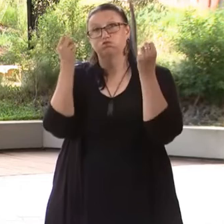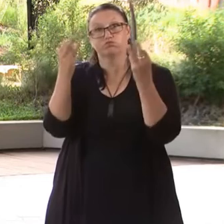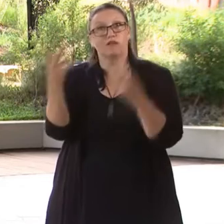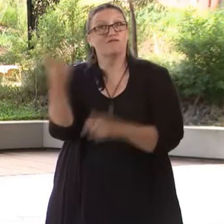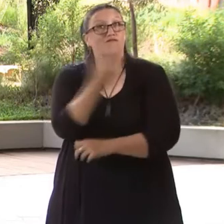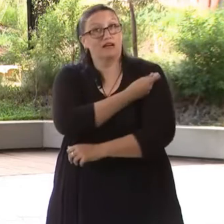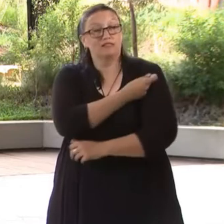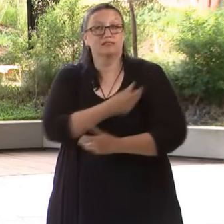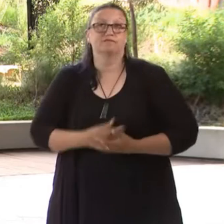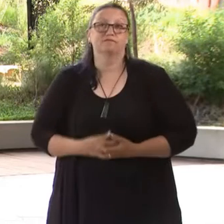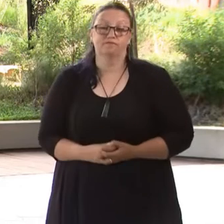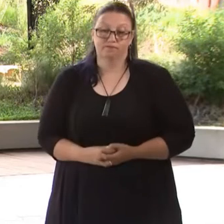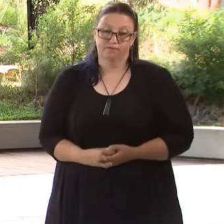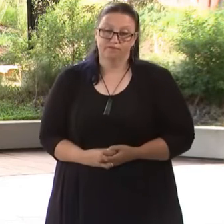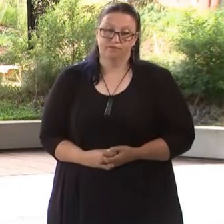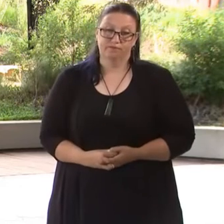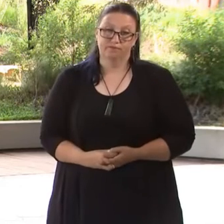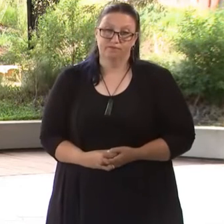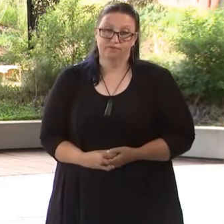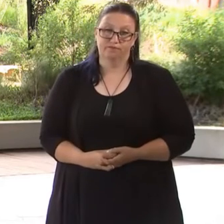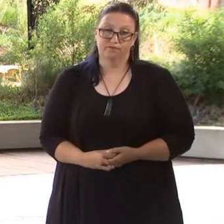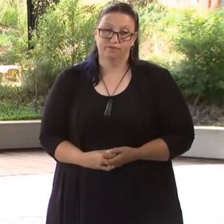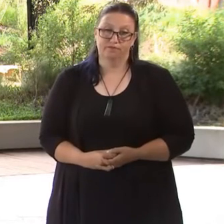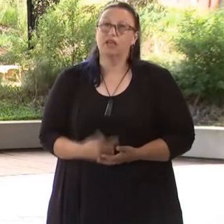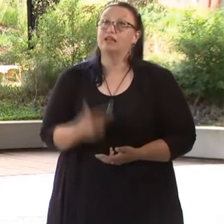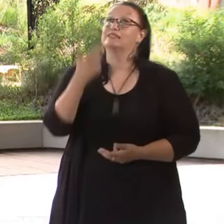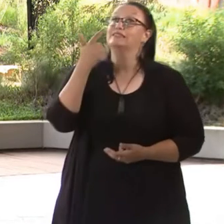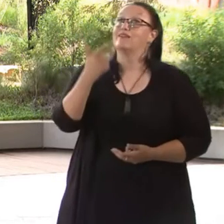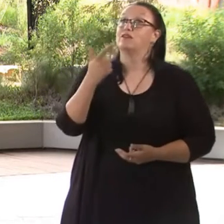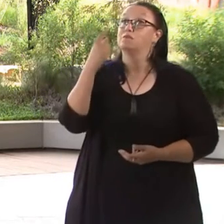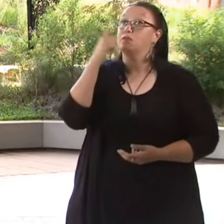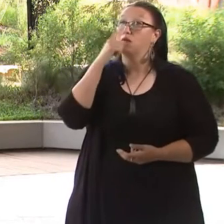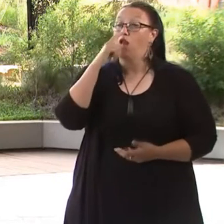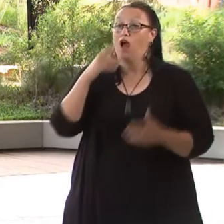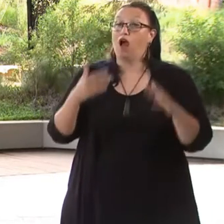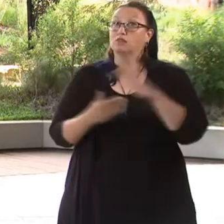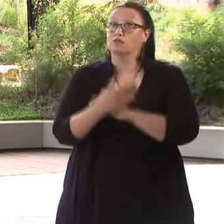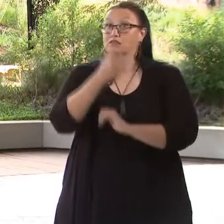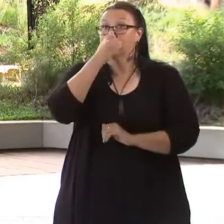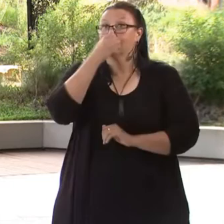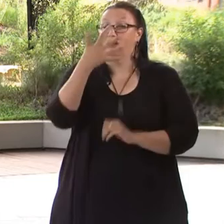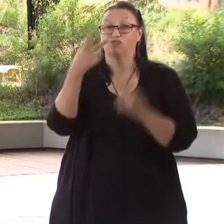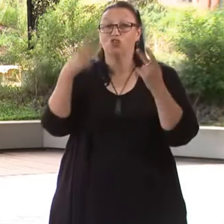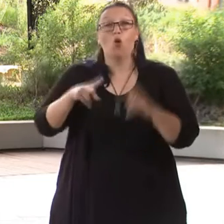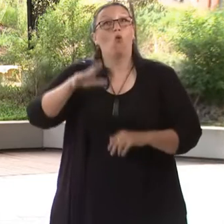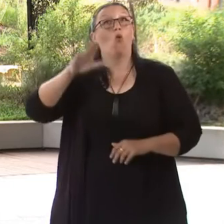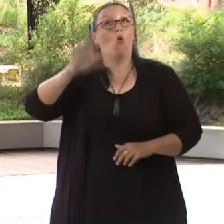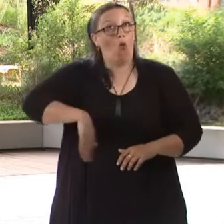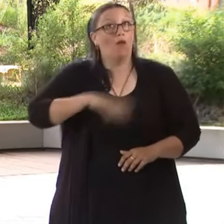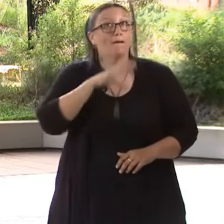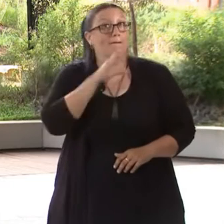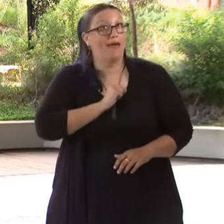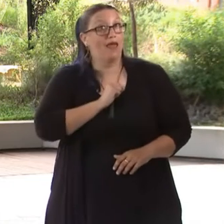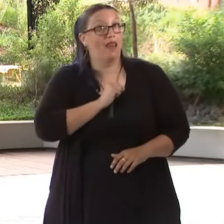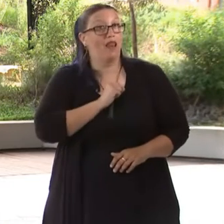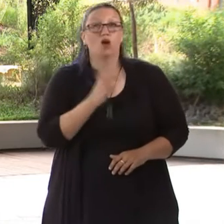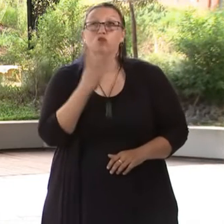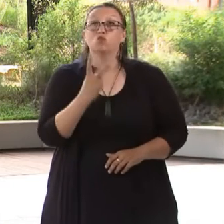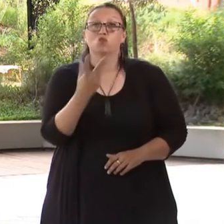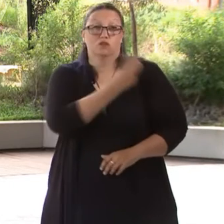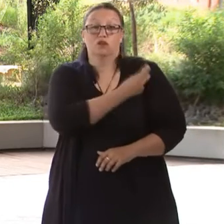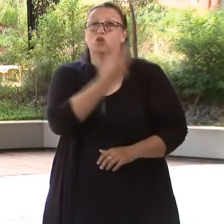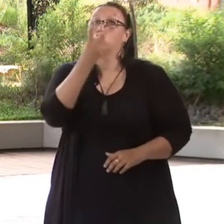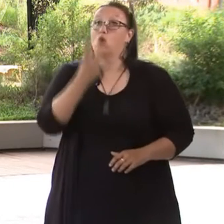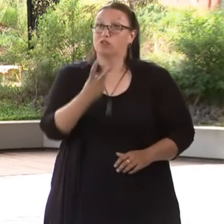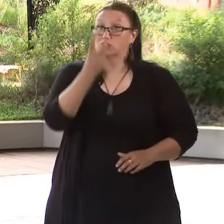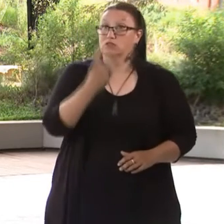vaccinated. And of the 7 people who died under the age of 65, all were men. 2 had received 2 doses of the